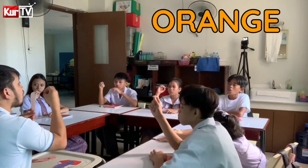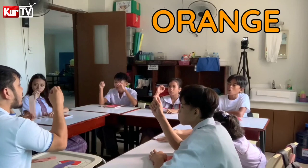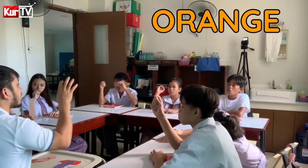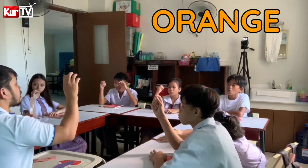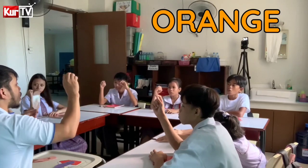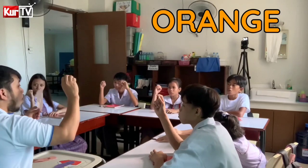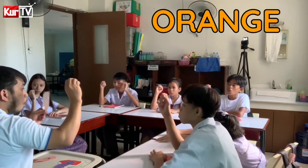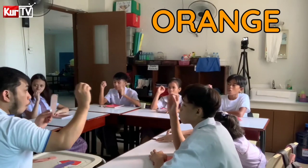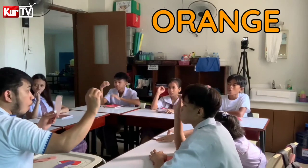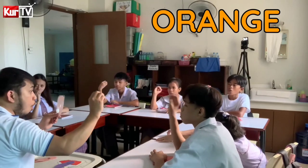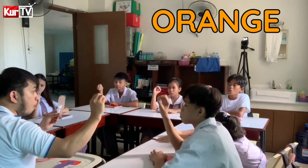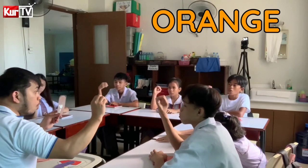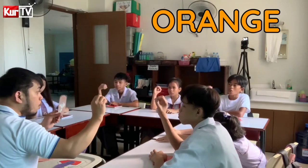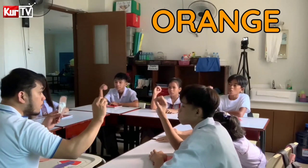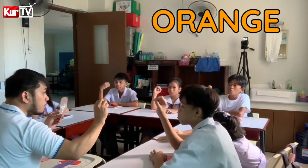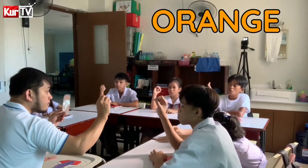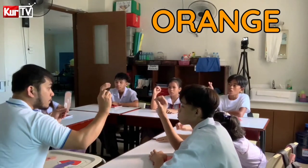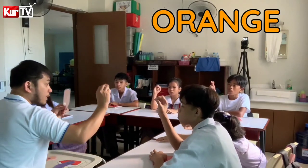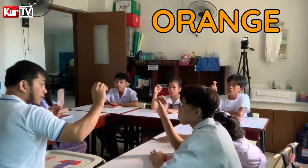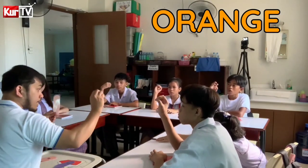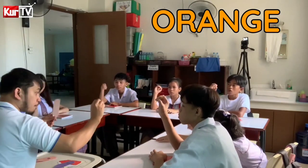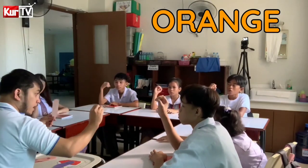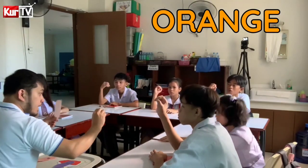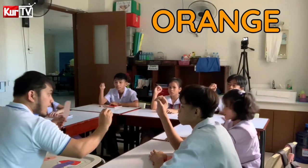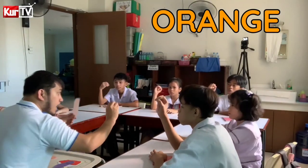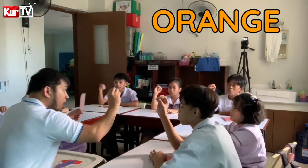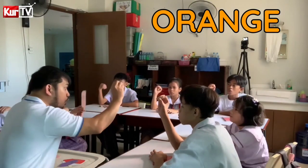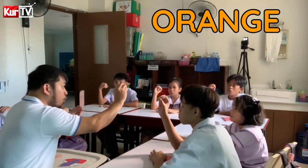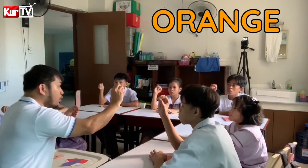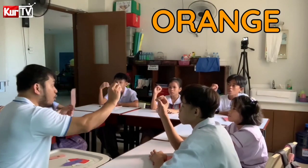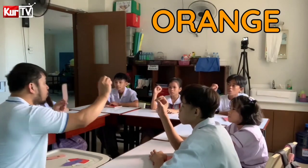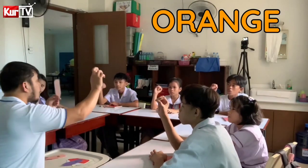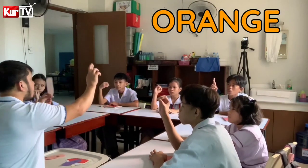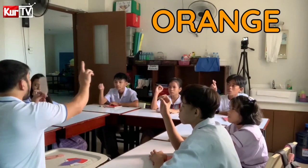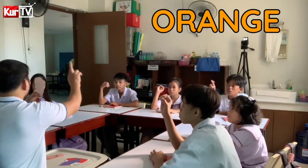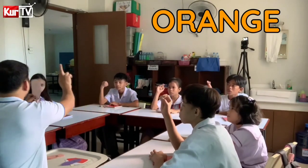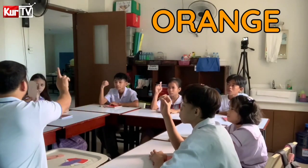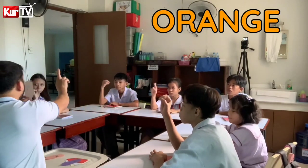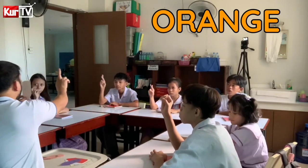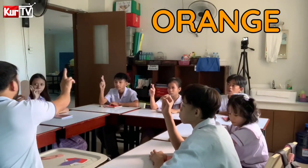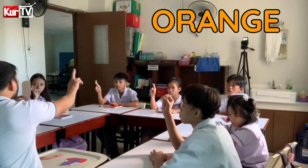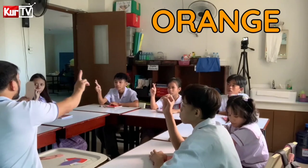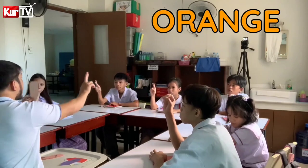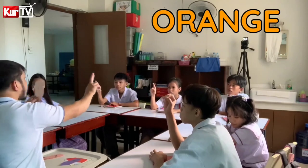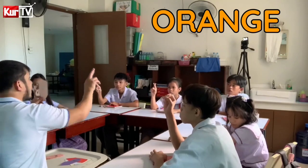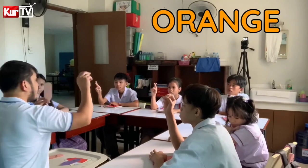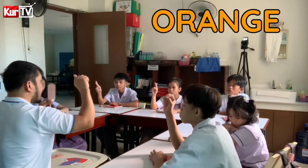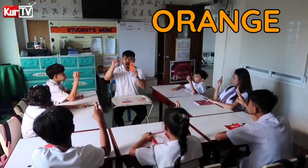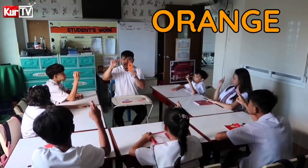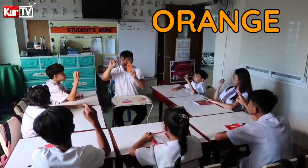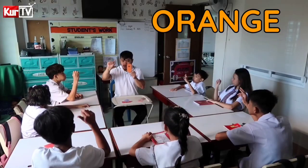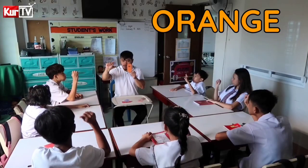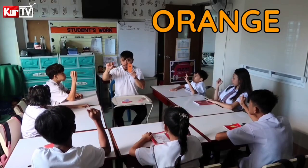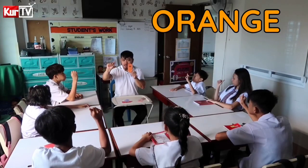orange. O, Sabrina. O, R, E.